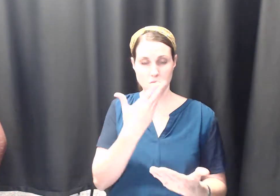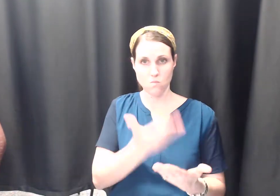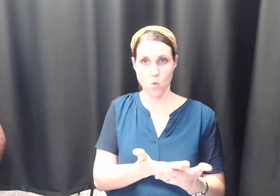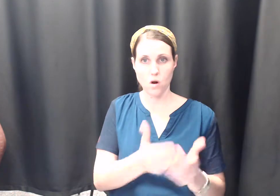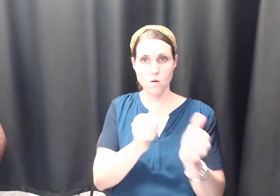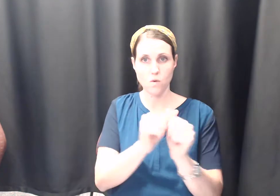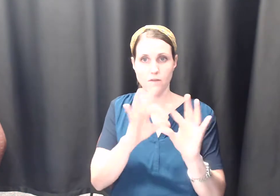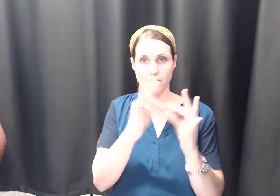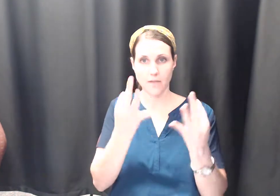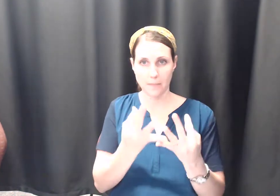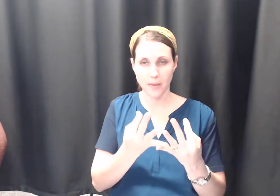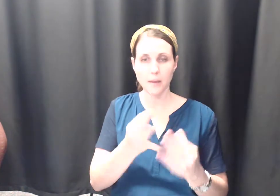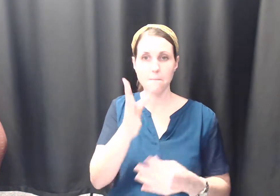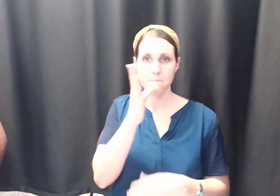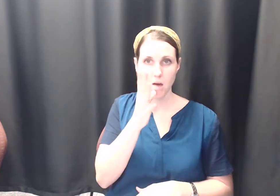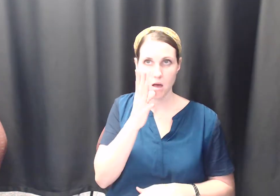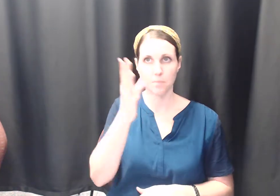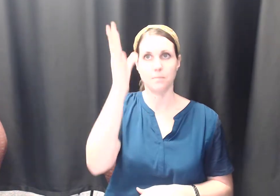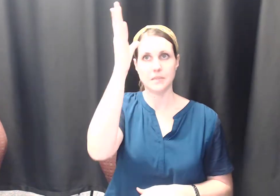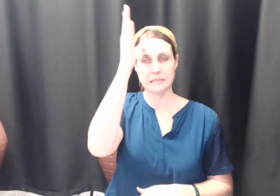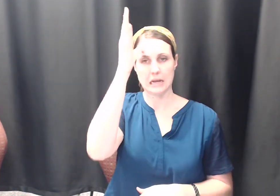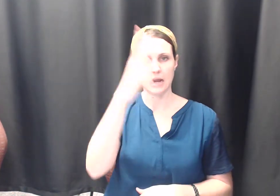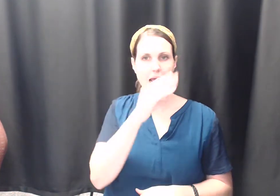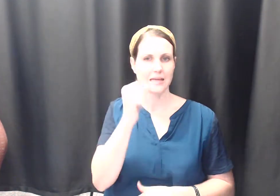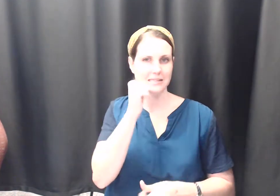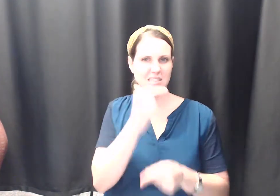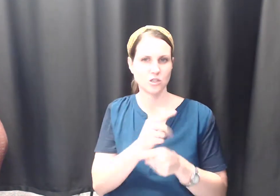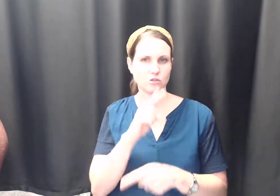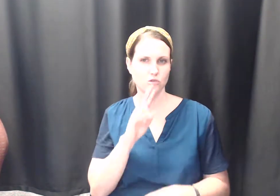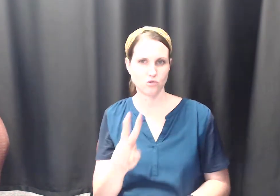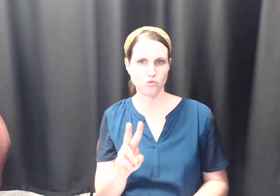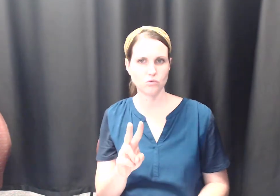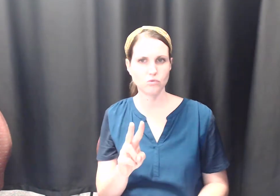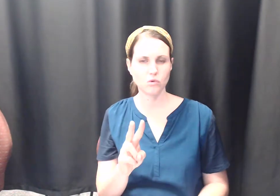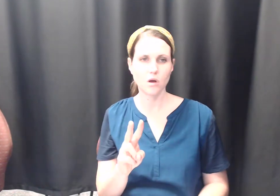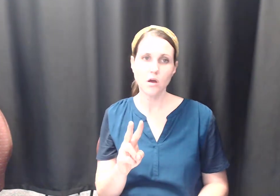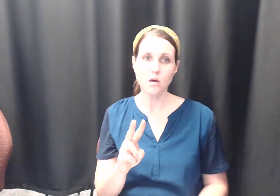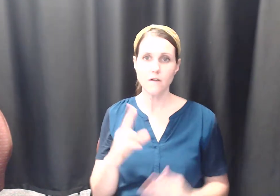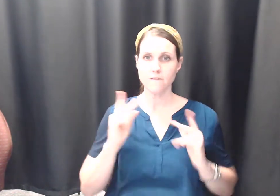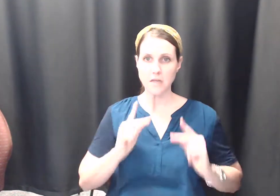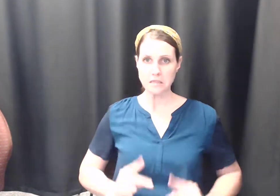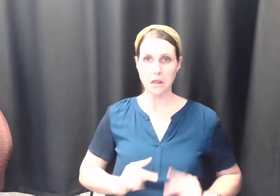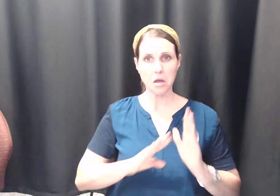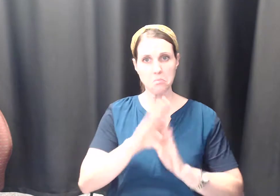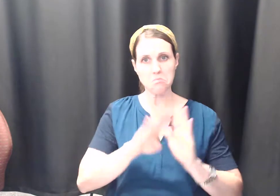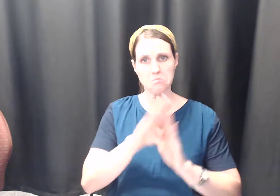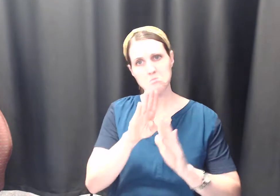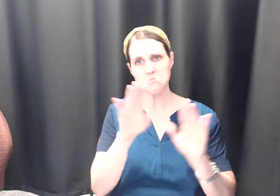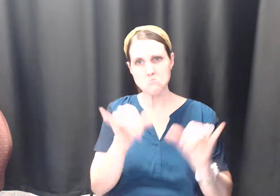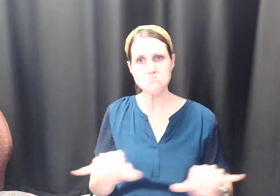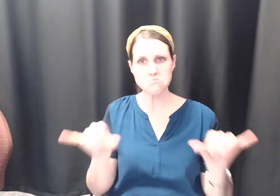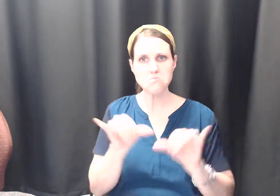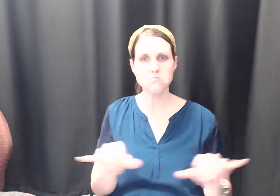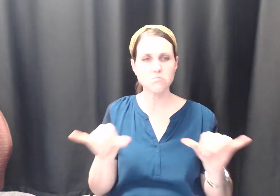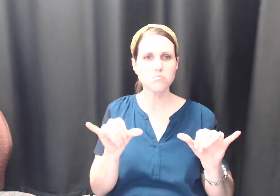a 2-year-old sister. The child develops well physically, more or less at the same rate as other children of the same